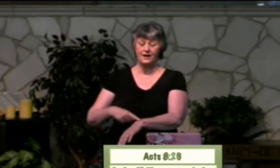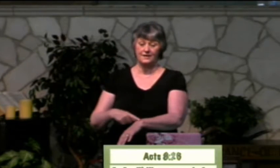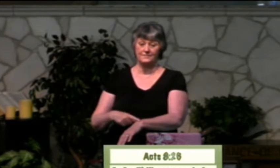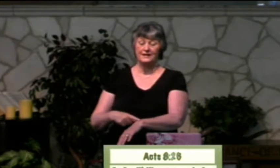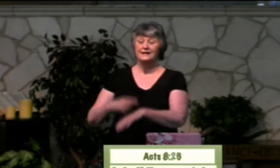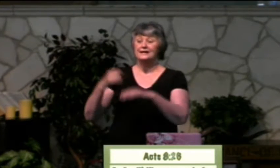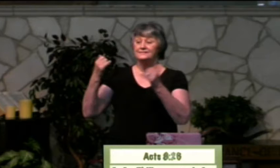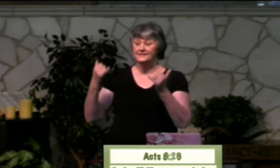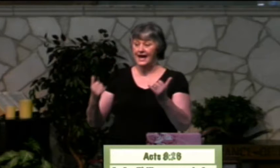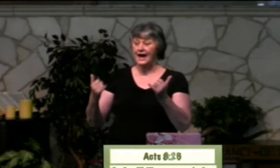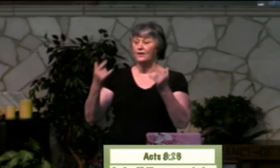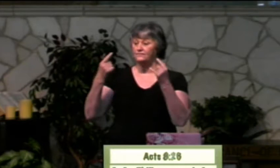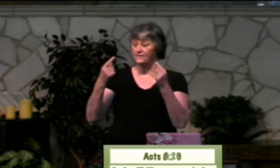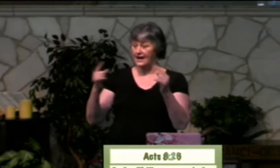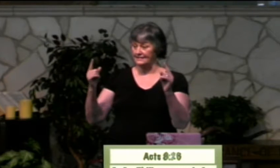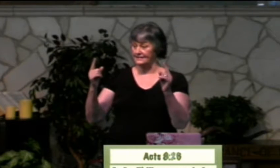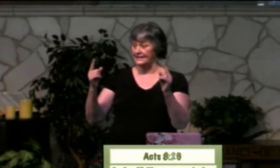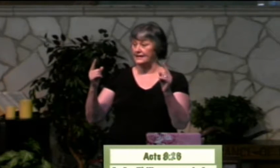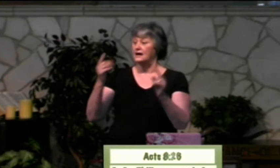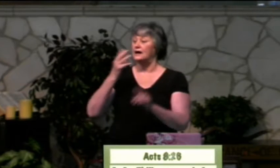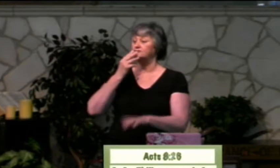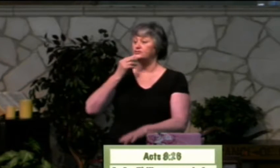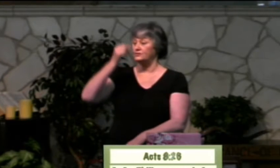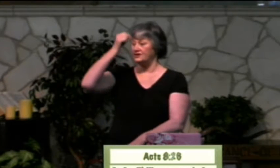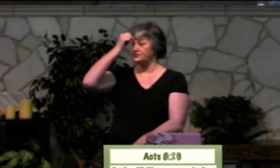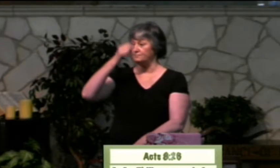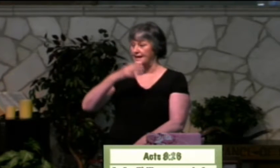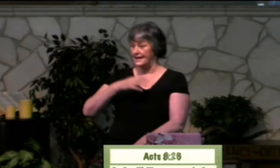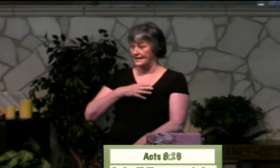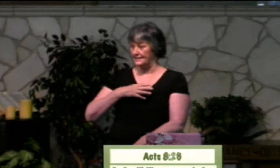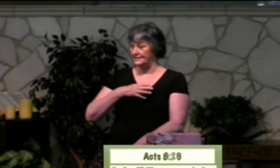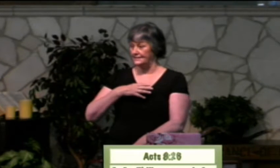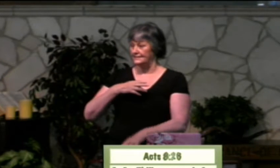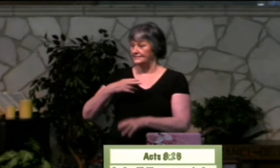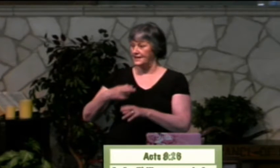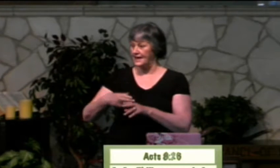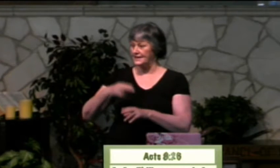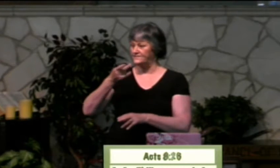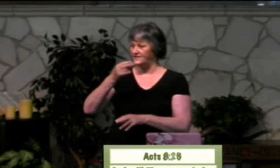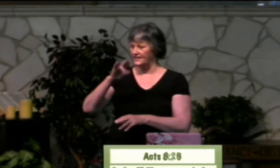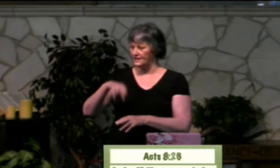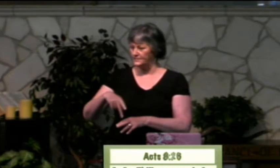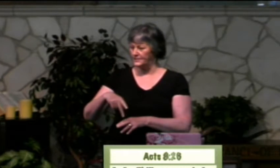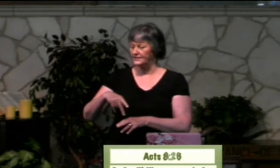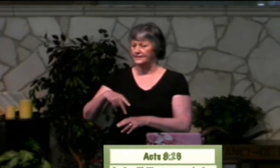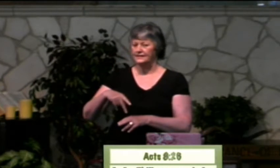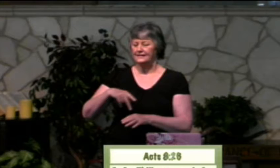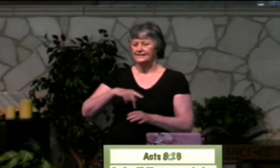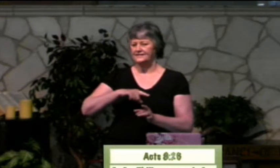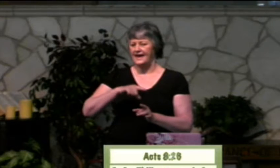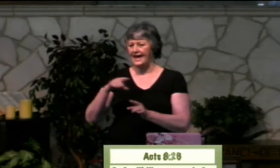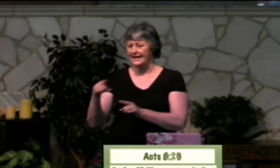time. Now, finally, a Jewish man named Philip came